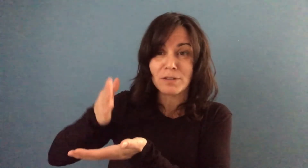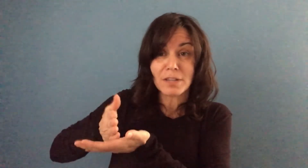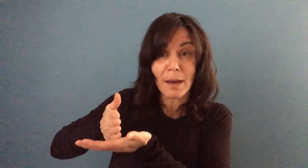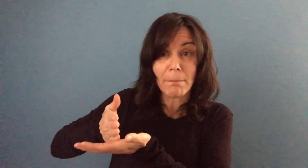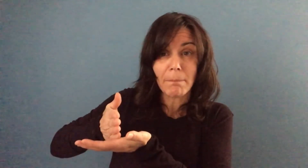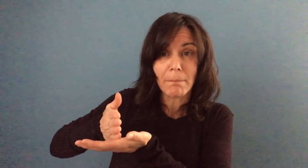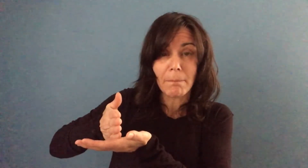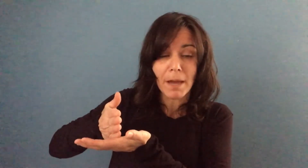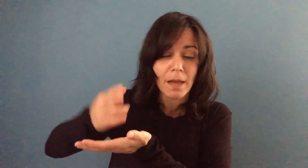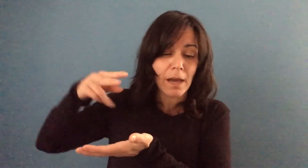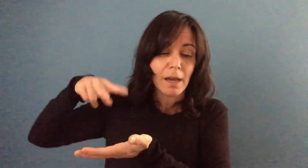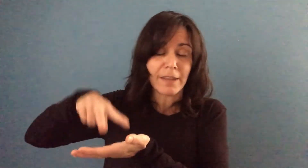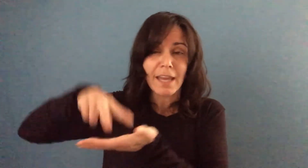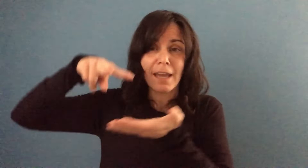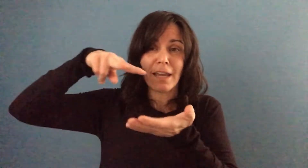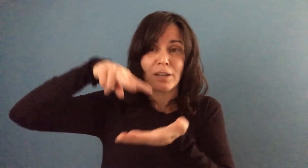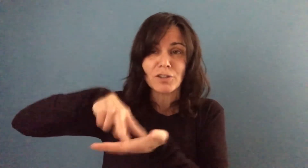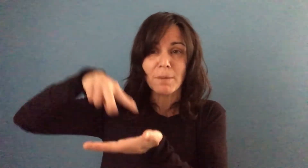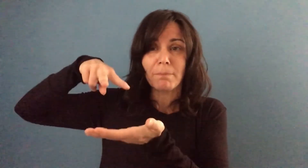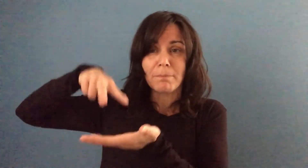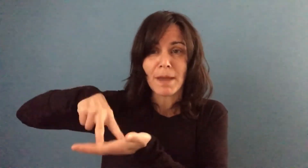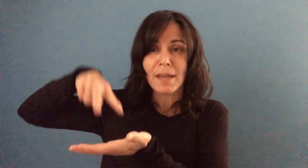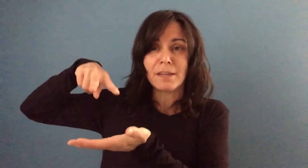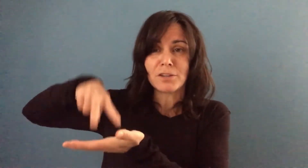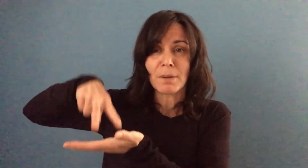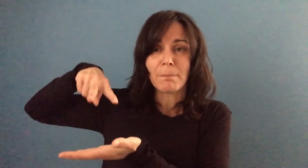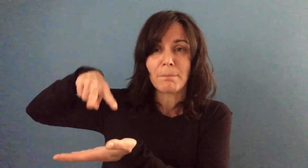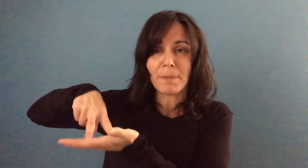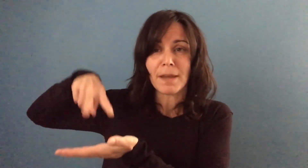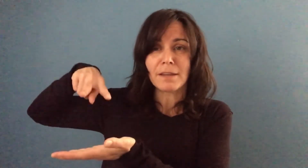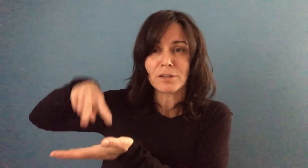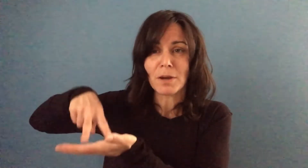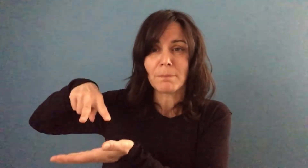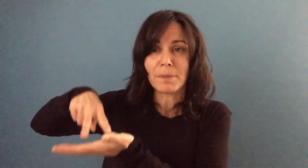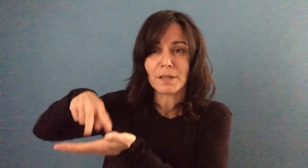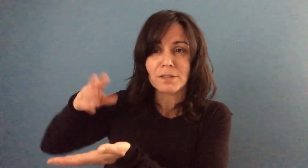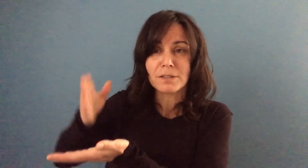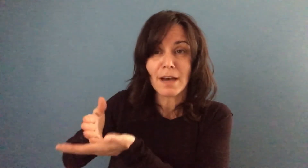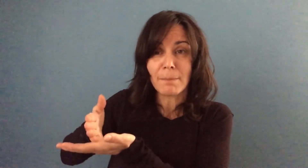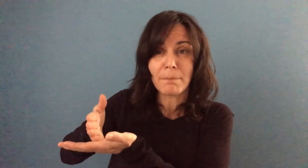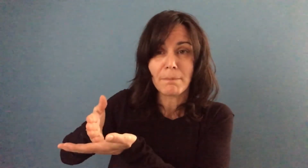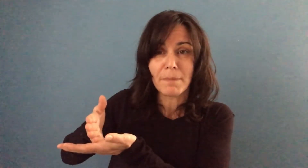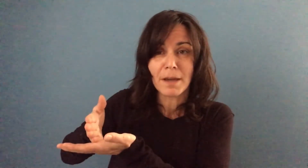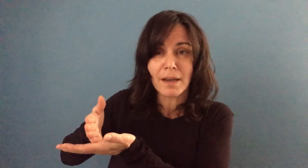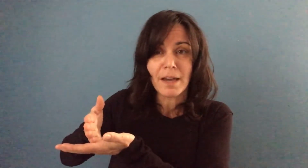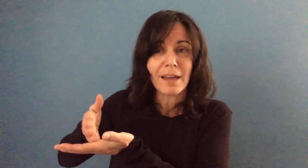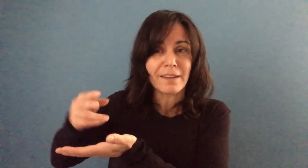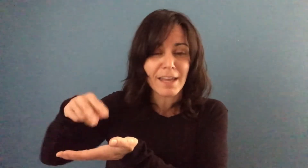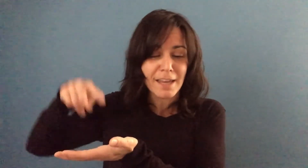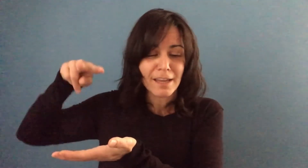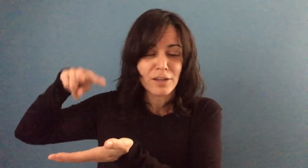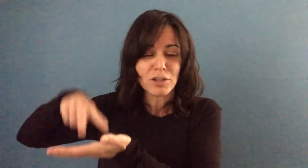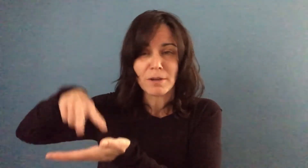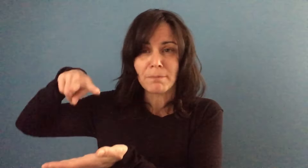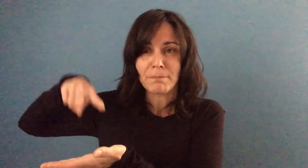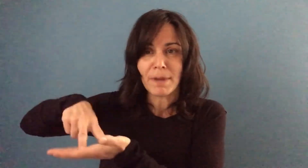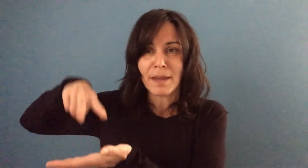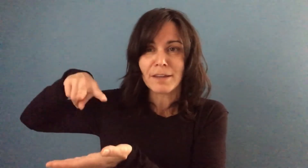stop. Then you jump and you jump and you jump and you stop. Then you jump and you